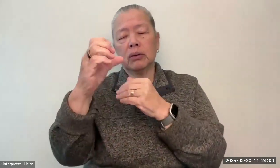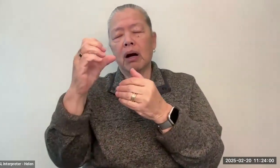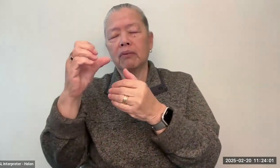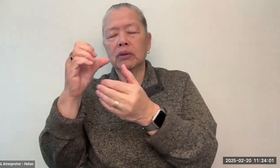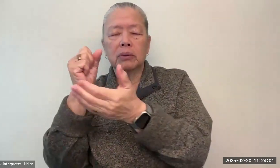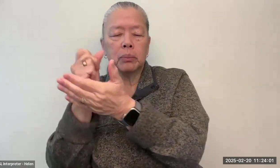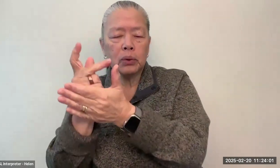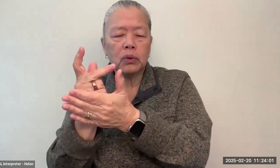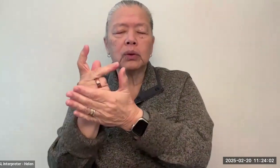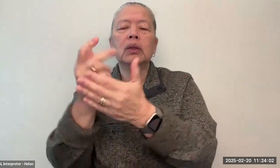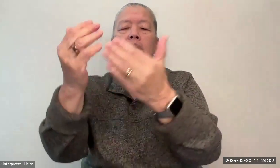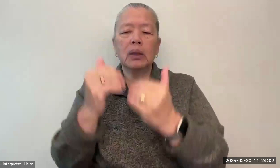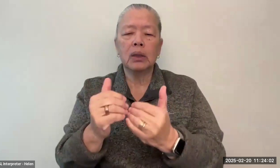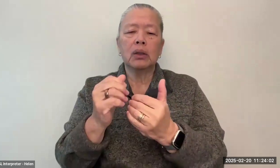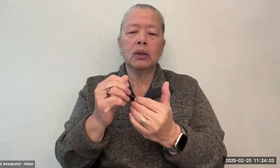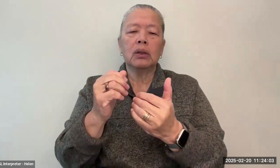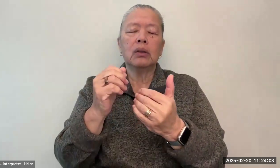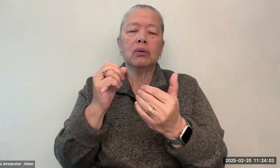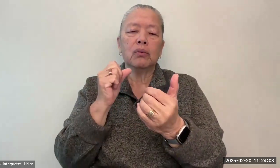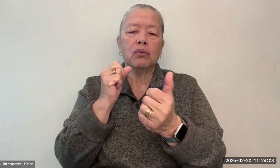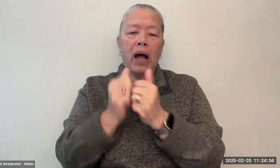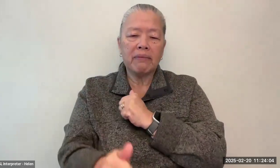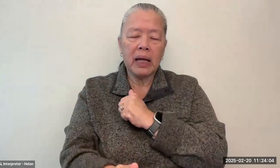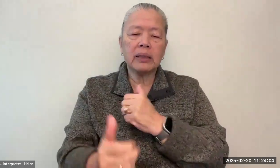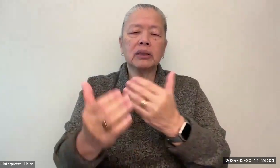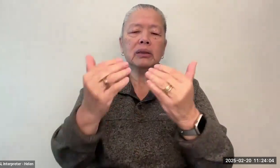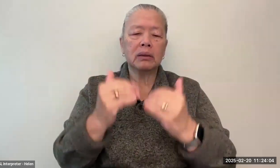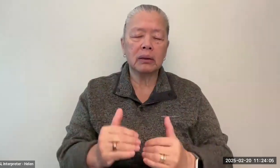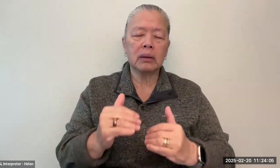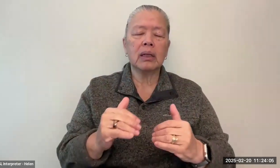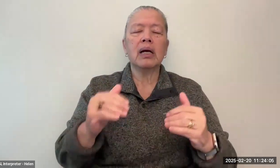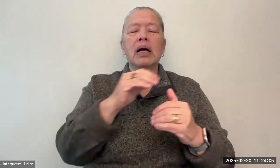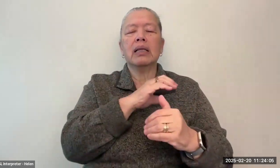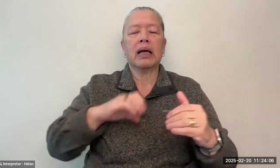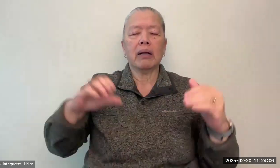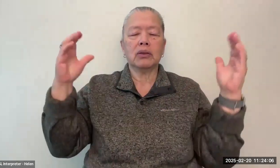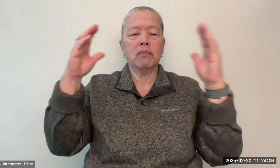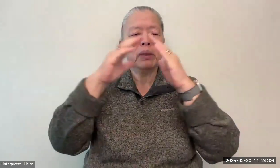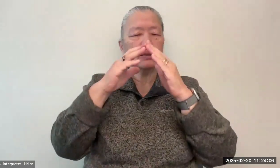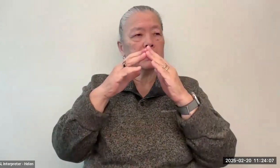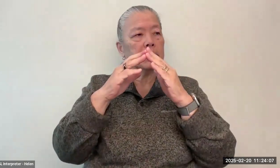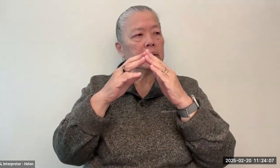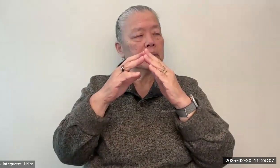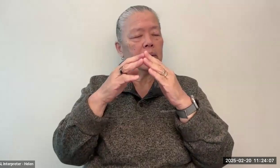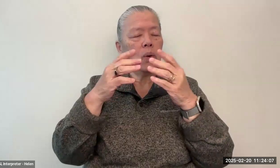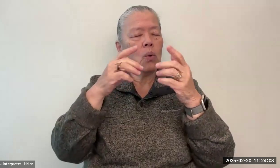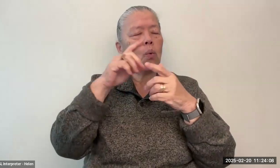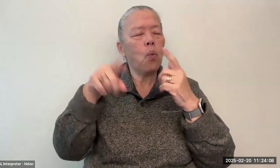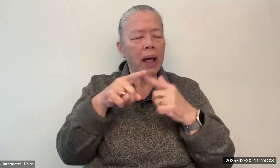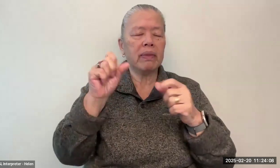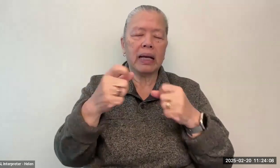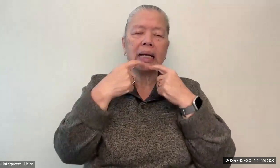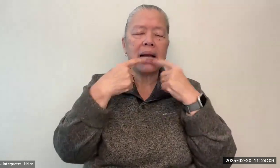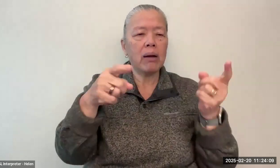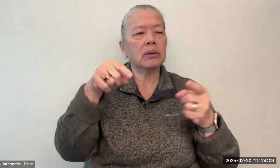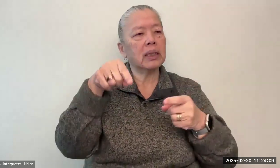ratification process and finalizing when the Council of Bishops can announce that the amendment has become church law. All